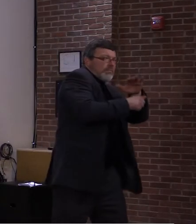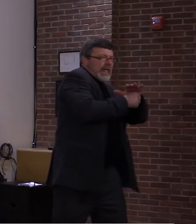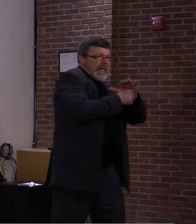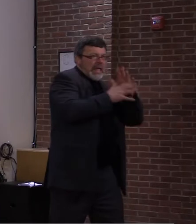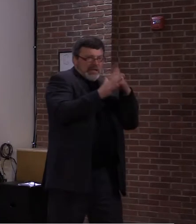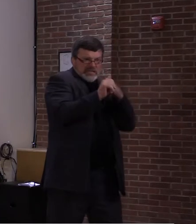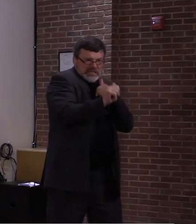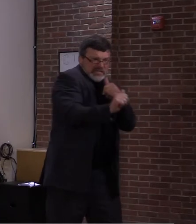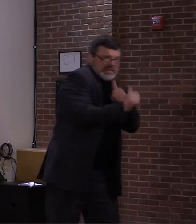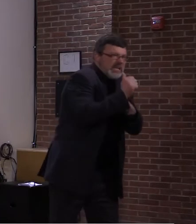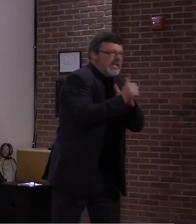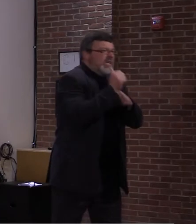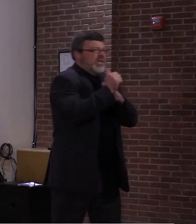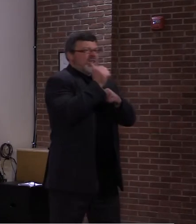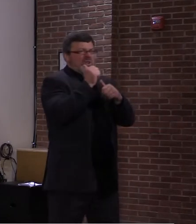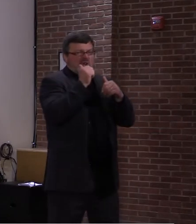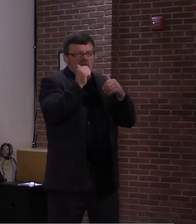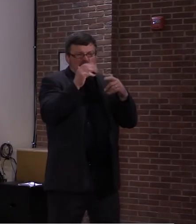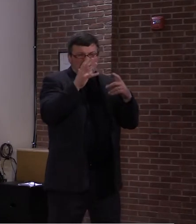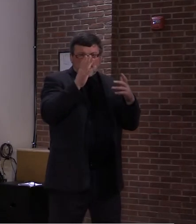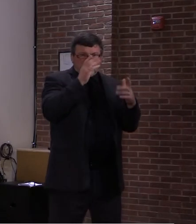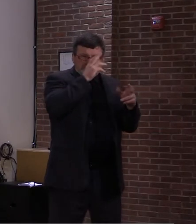clandestinely and